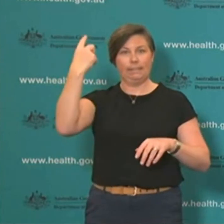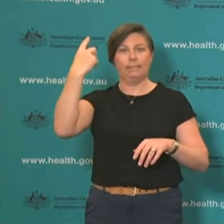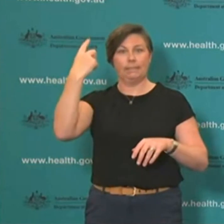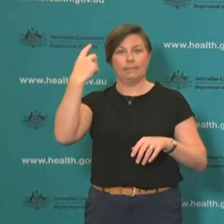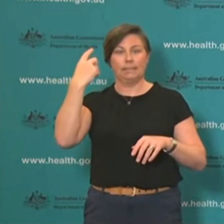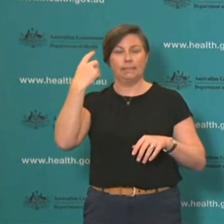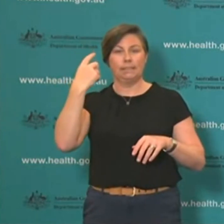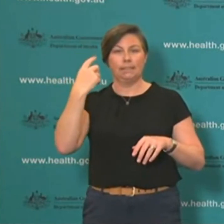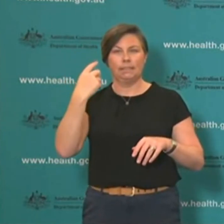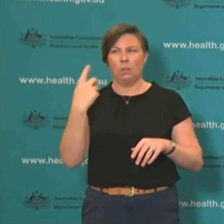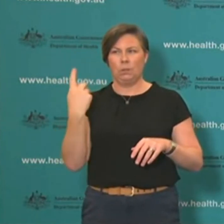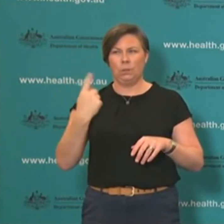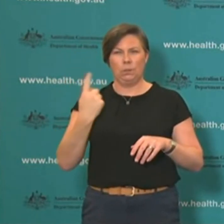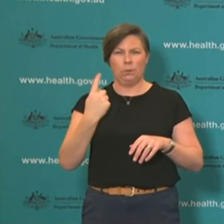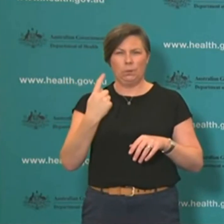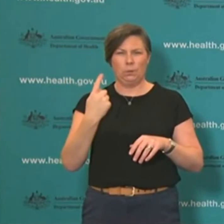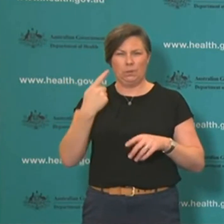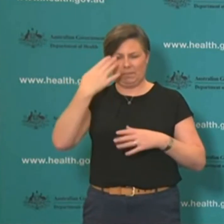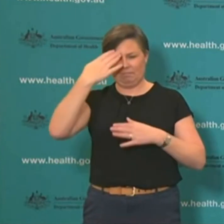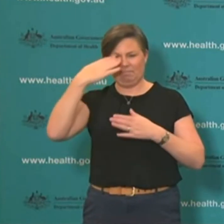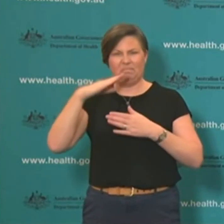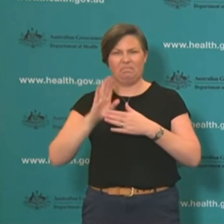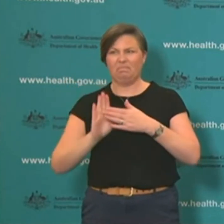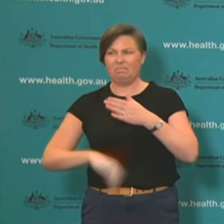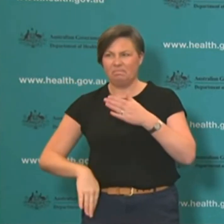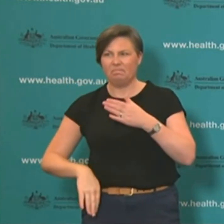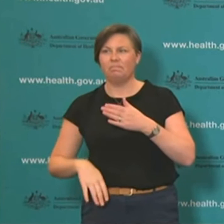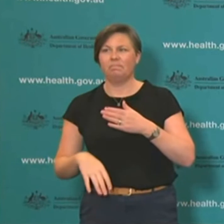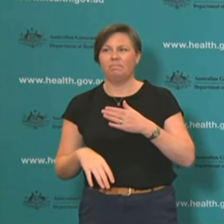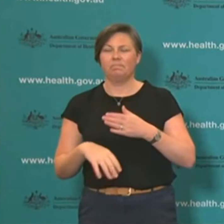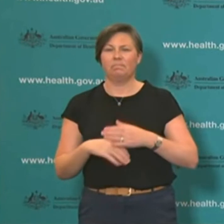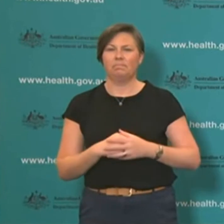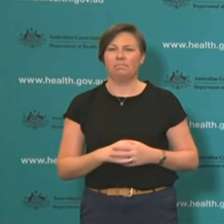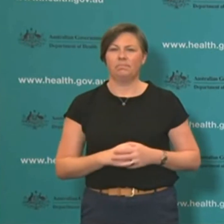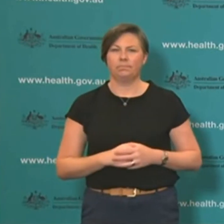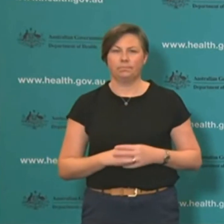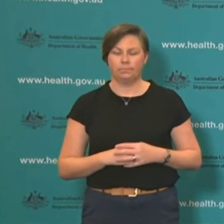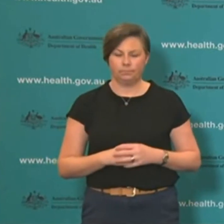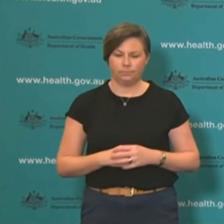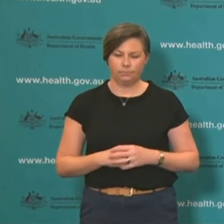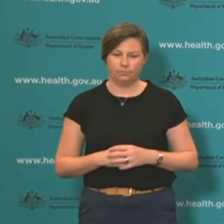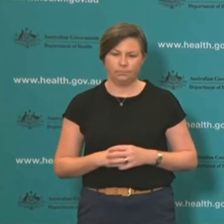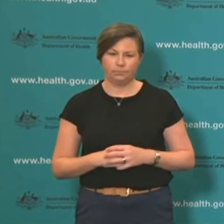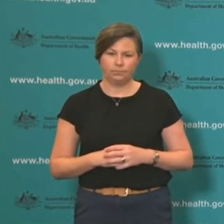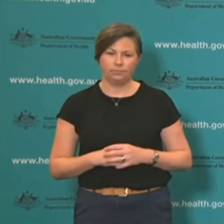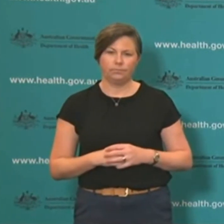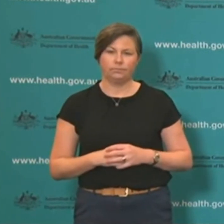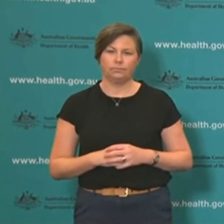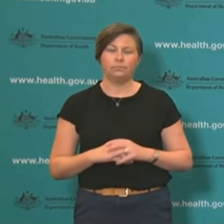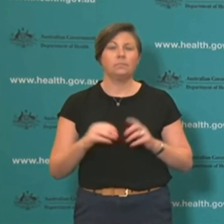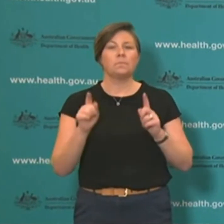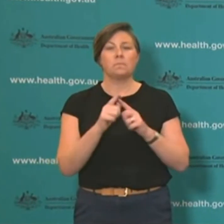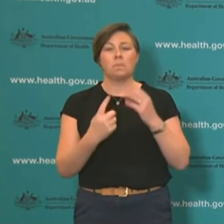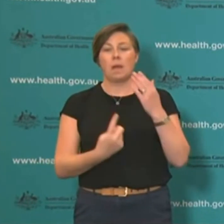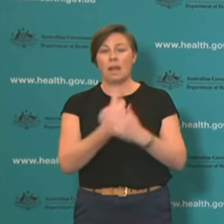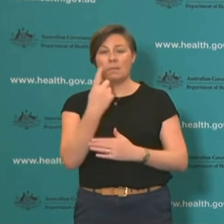48 hours, that has a beneficial effect as having a single source of truth and advice for the workers. It happened at Dorothy